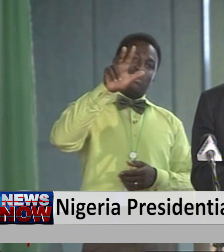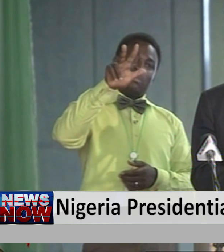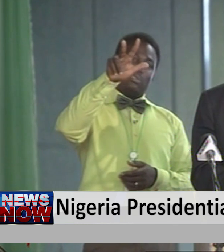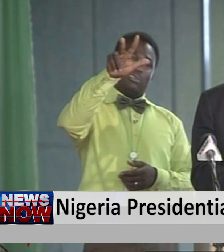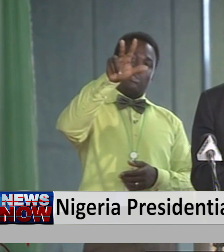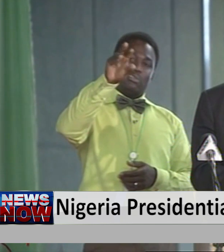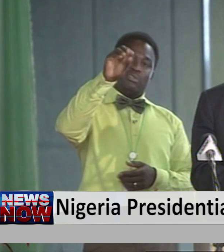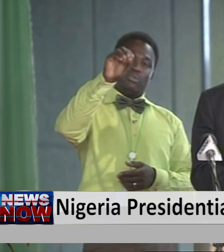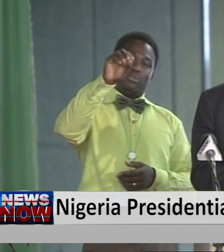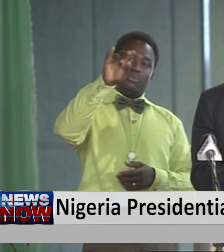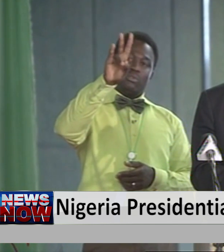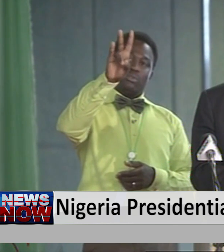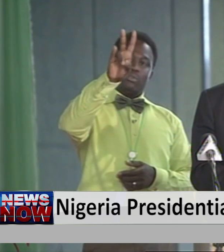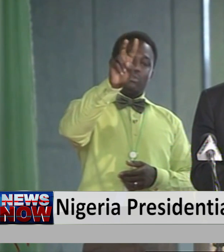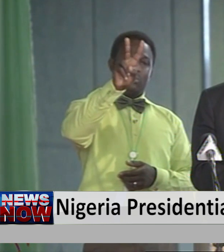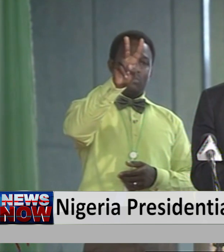3072.